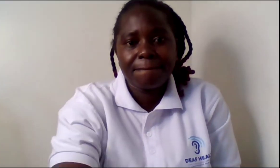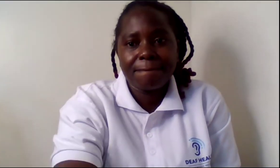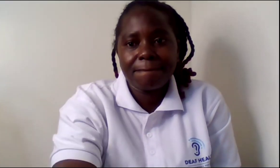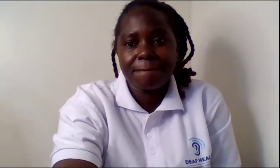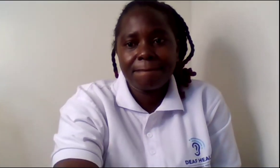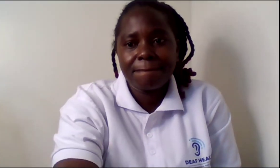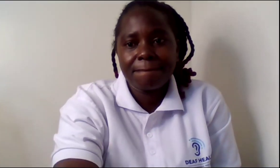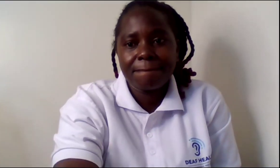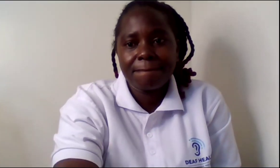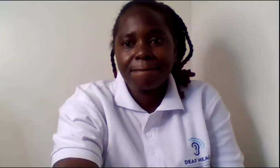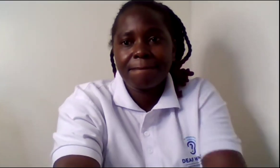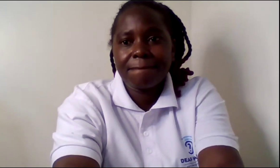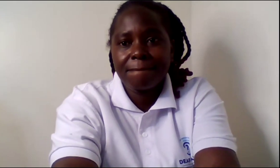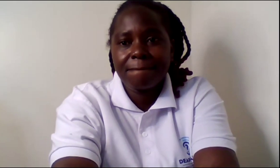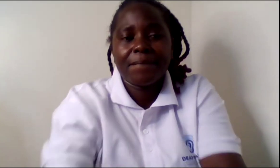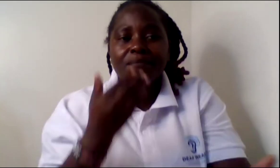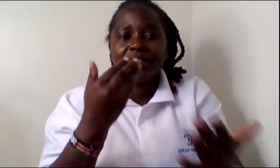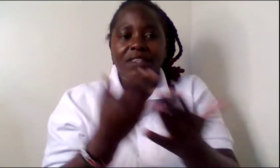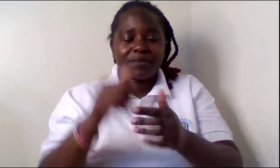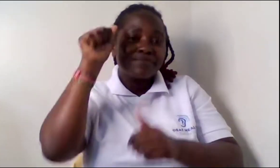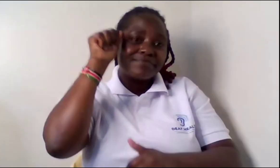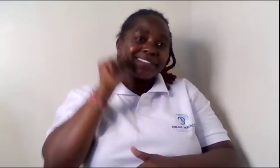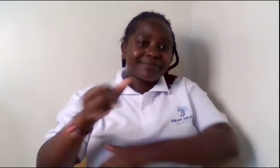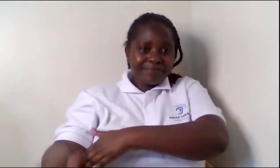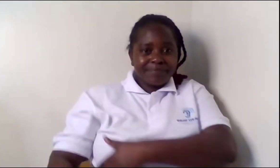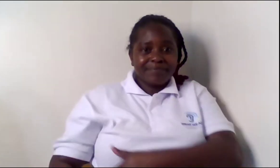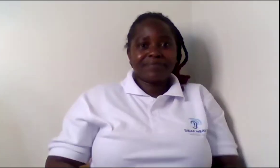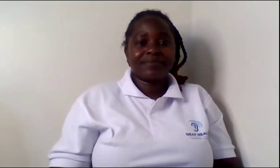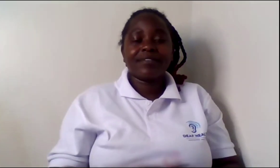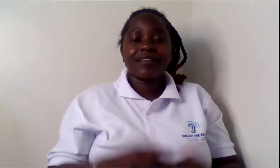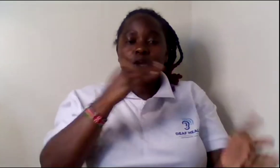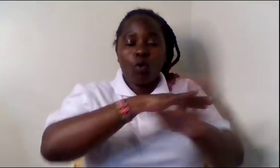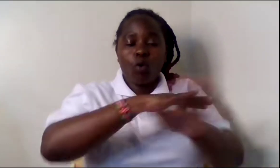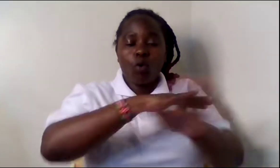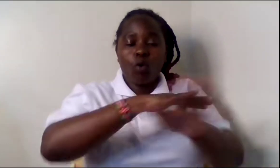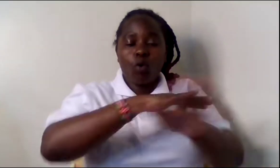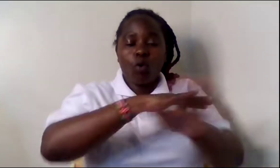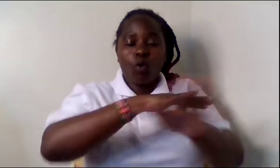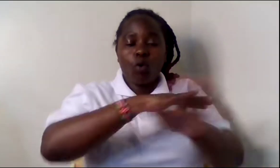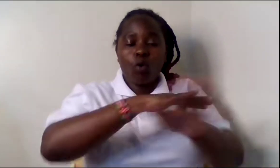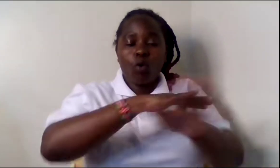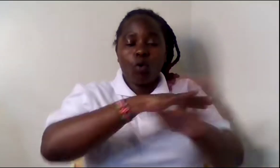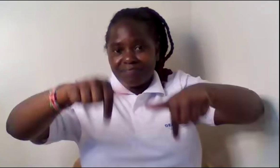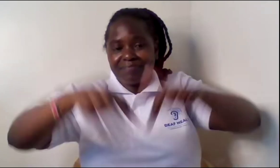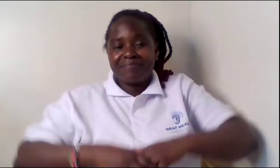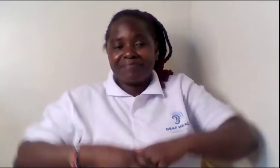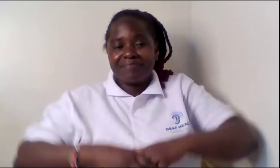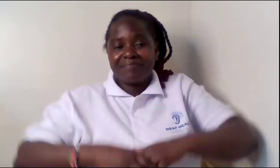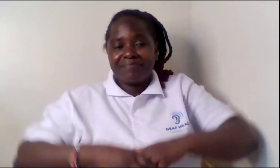Okay, thank you, Teacher Sese. Yeah, so thanks everyone for attending, and wish you all the best. So let's share